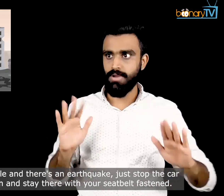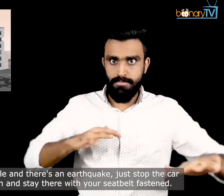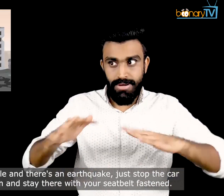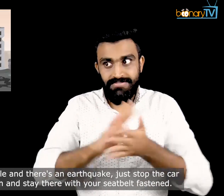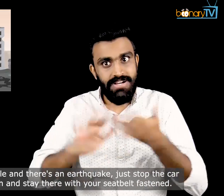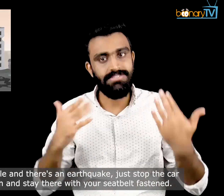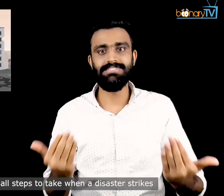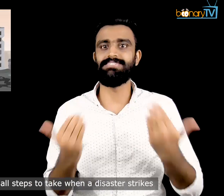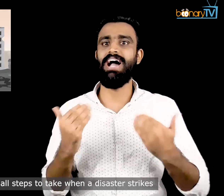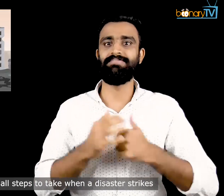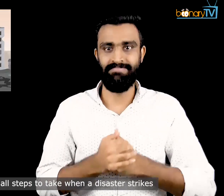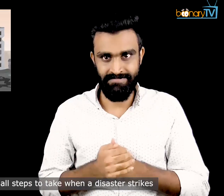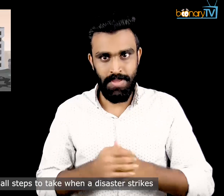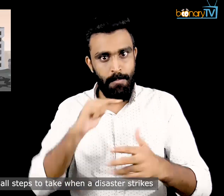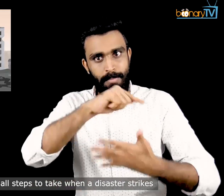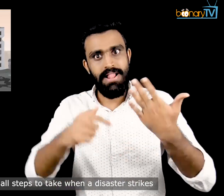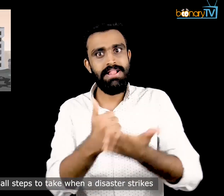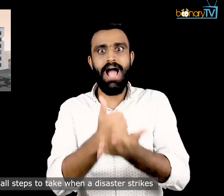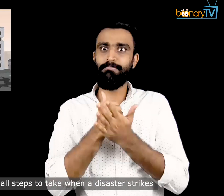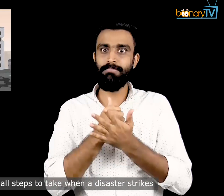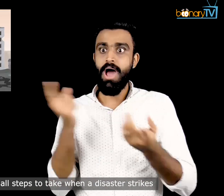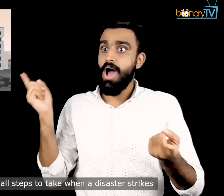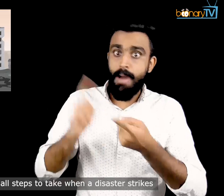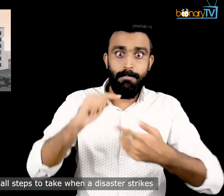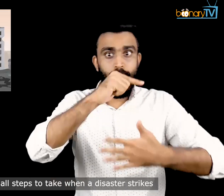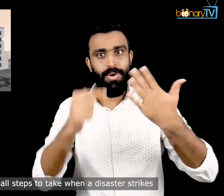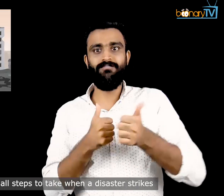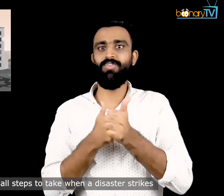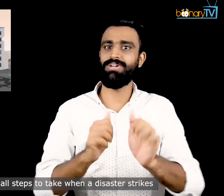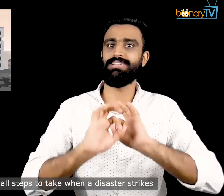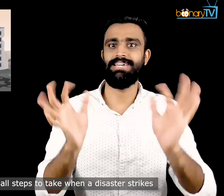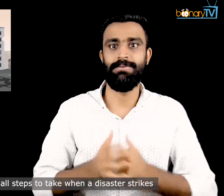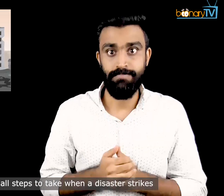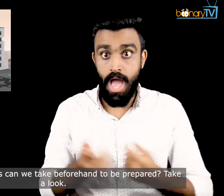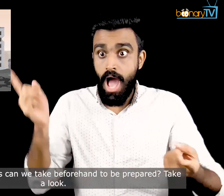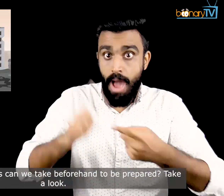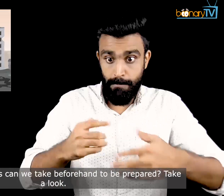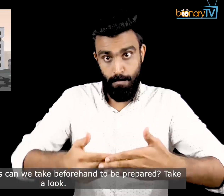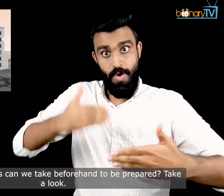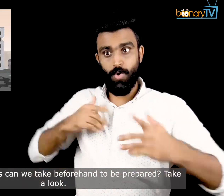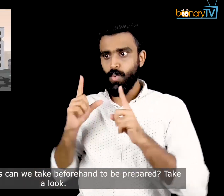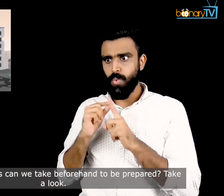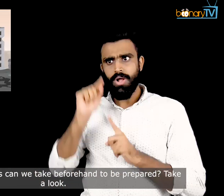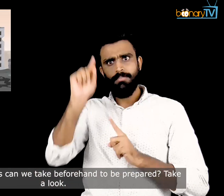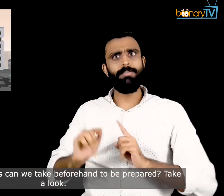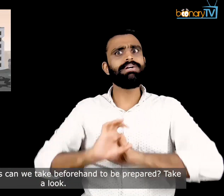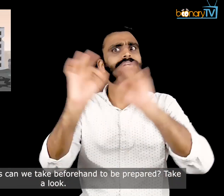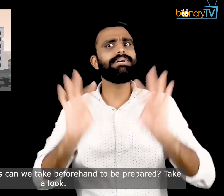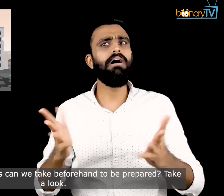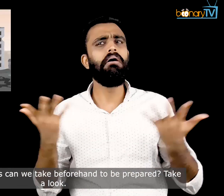fastened. These were all steps to take when a disaster strikes. But what measures can we take beforehand to be